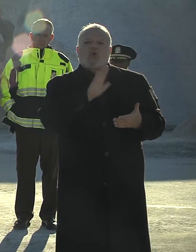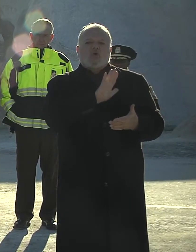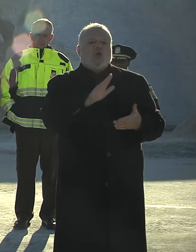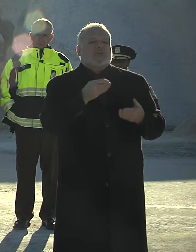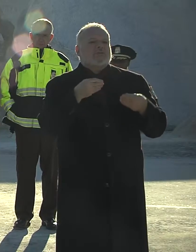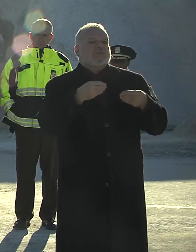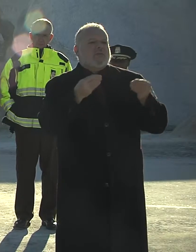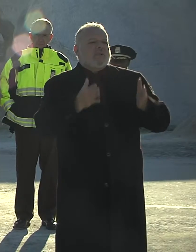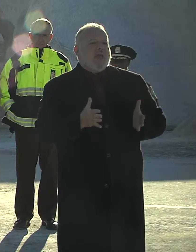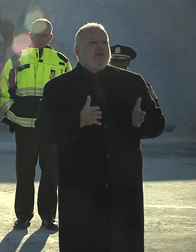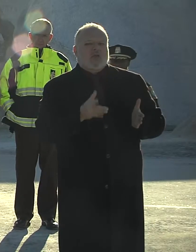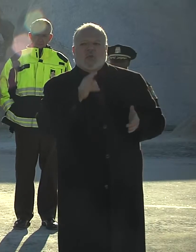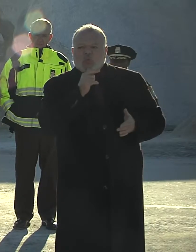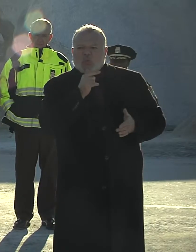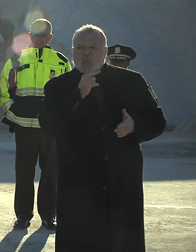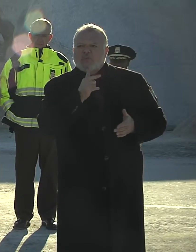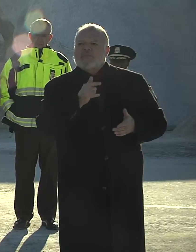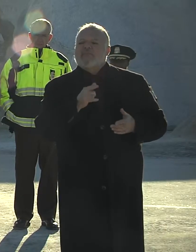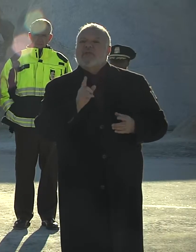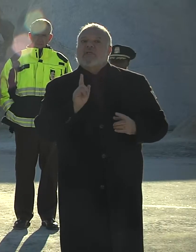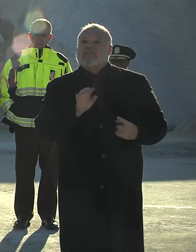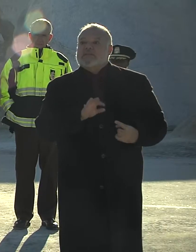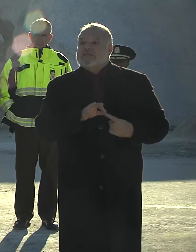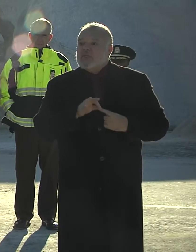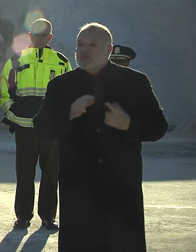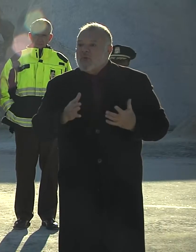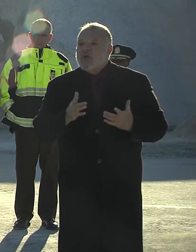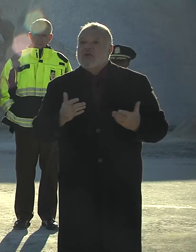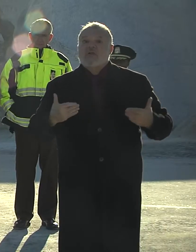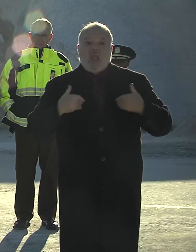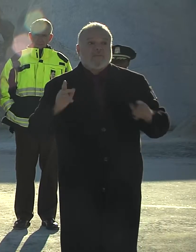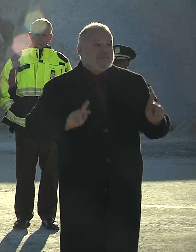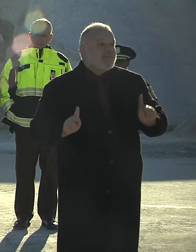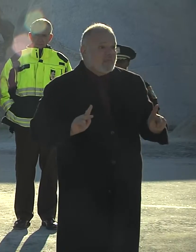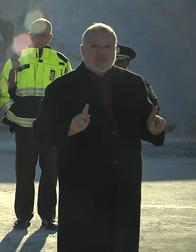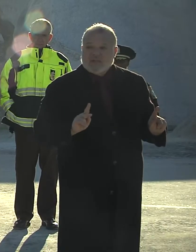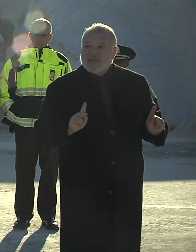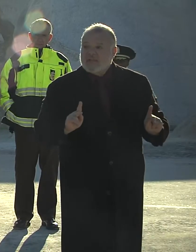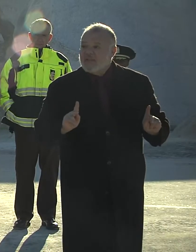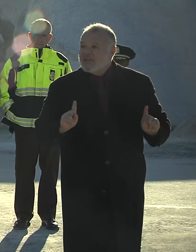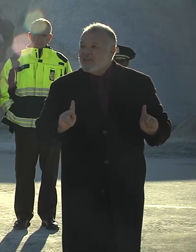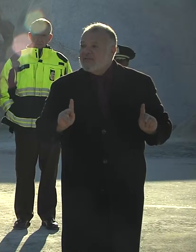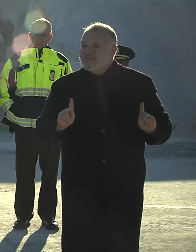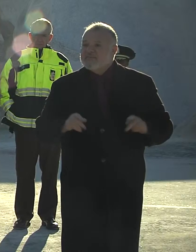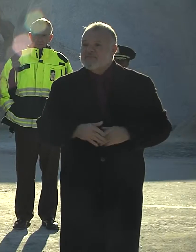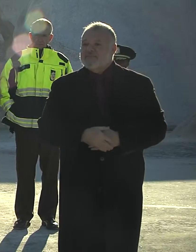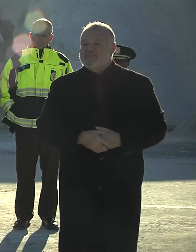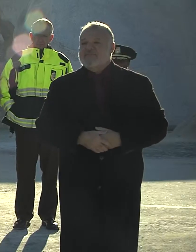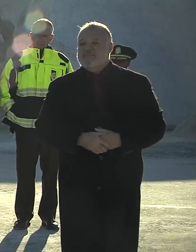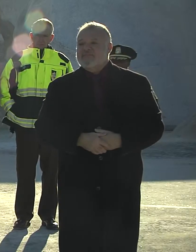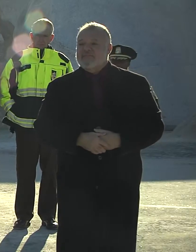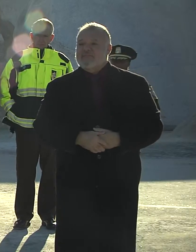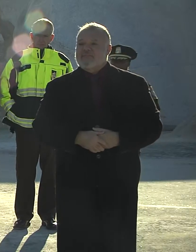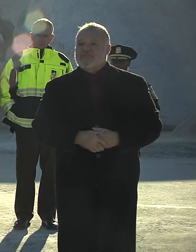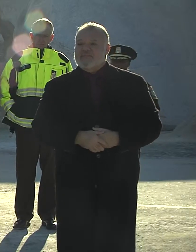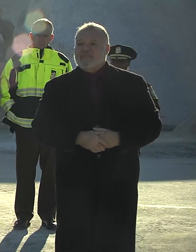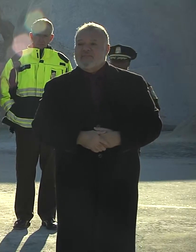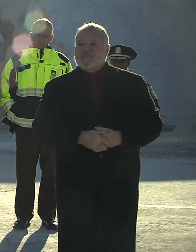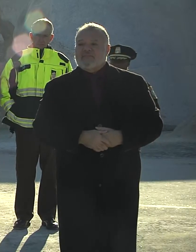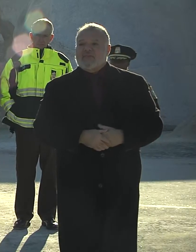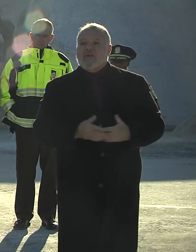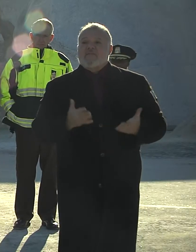I want to make a particular call to young people that may have it just a little bit